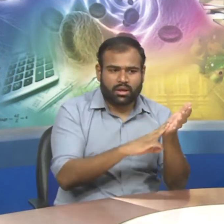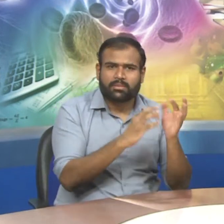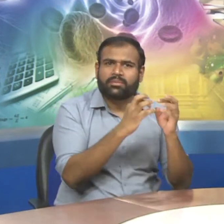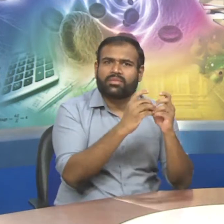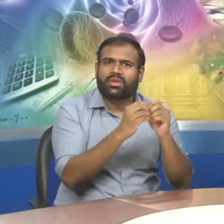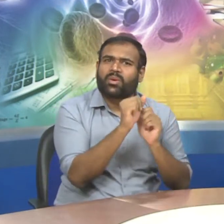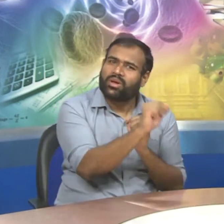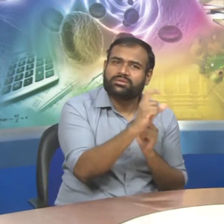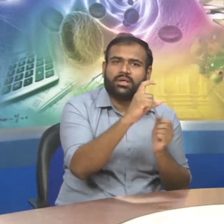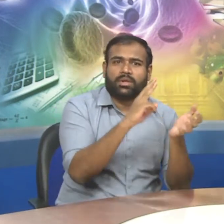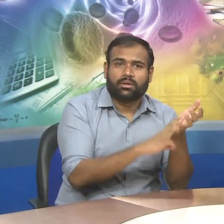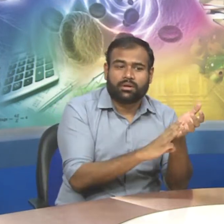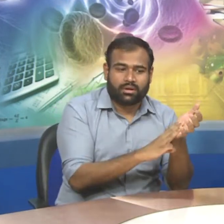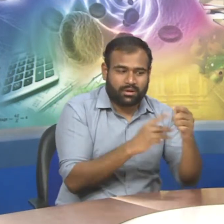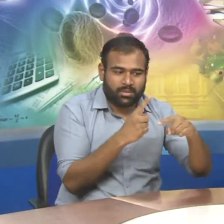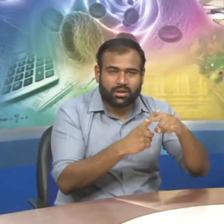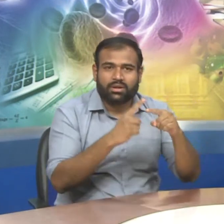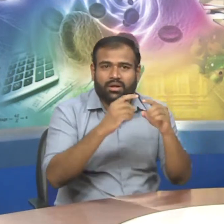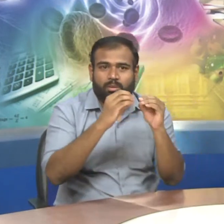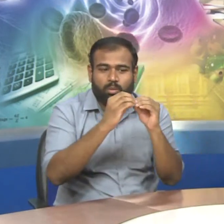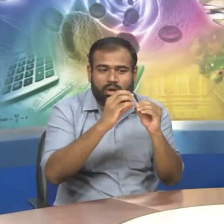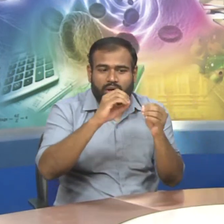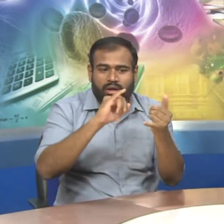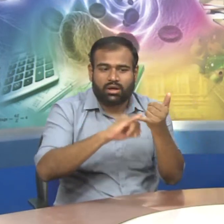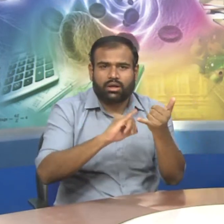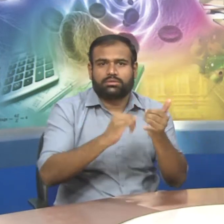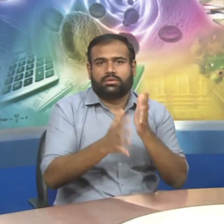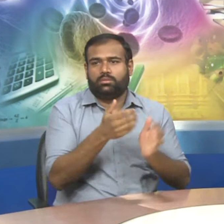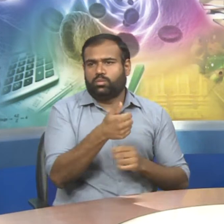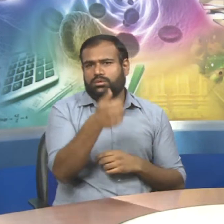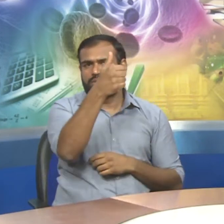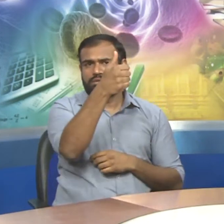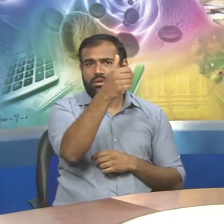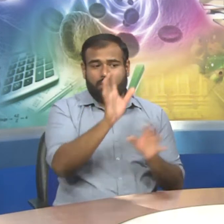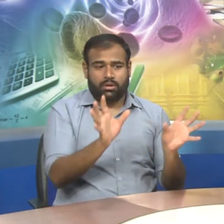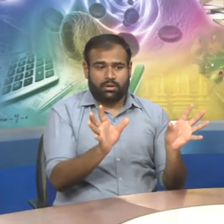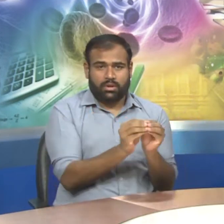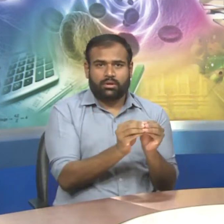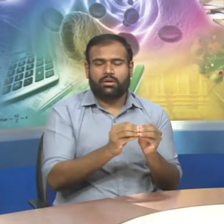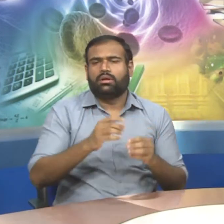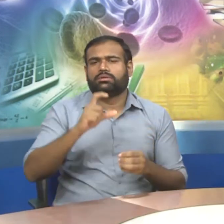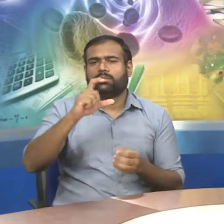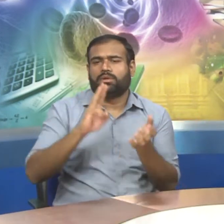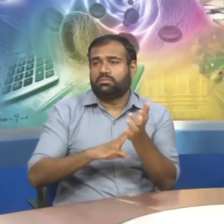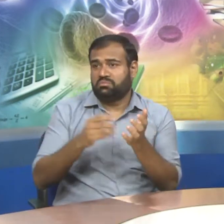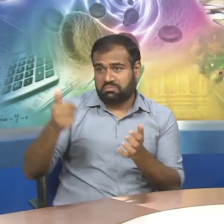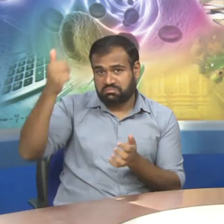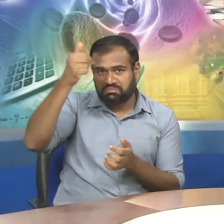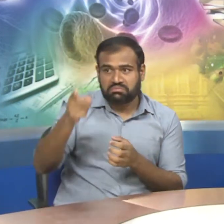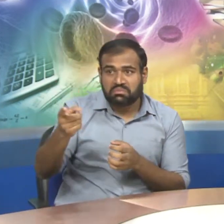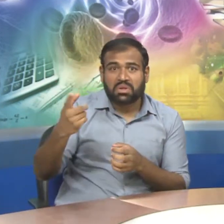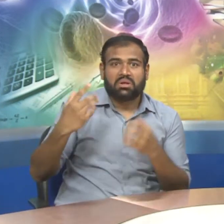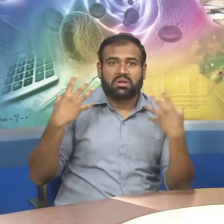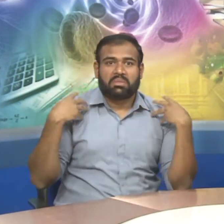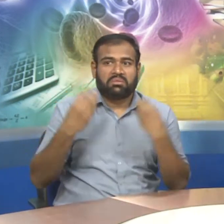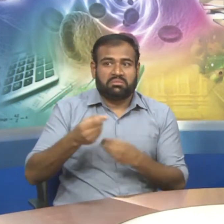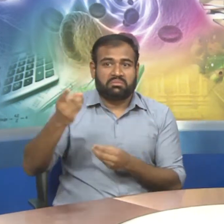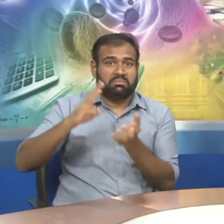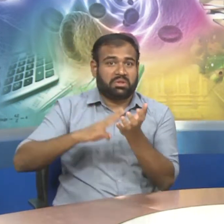line, CM plus boss is Chief Minister. So for Chief Minister, we will